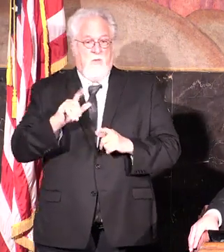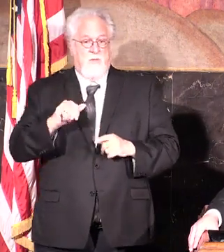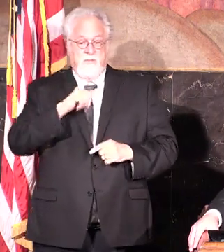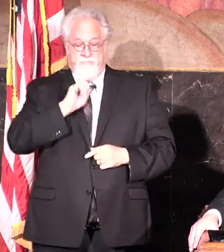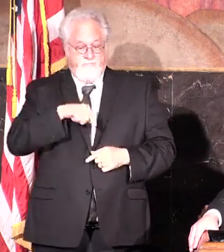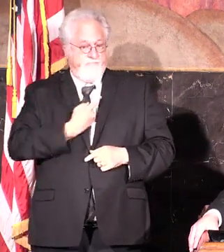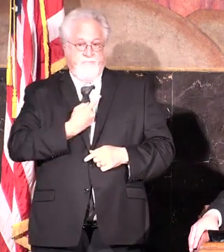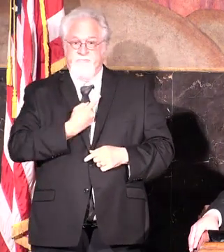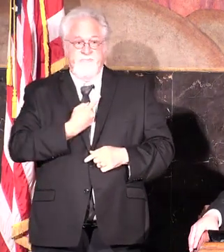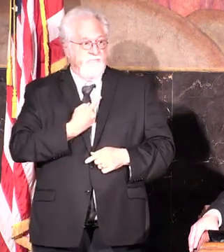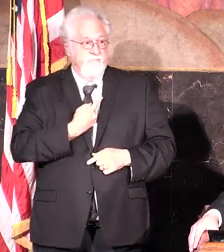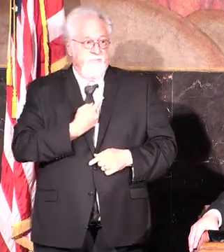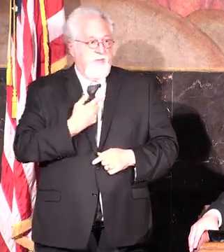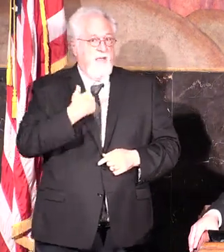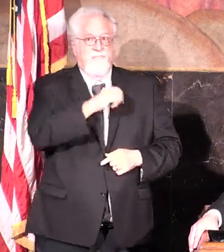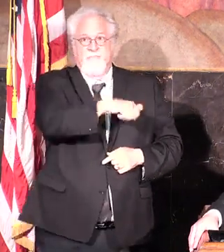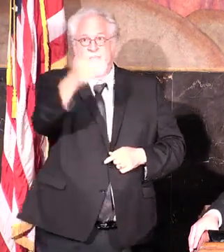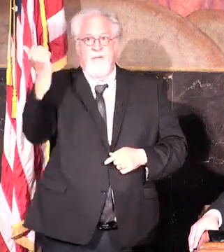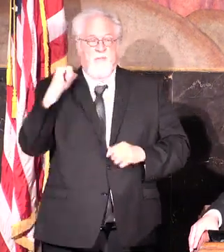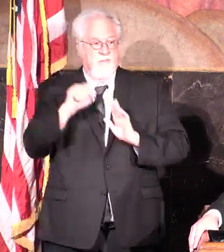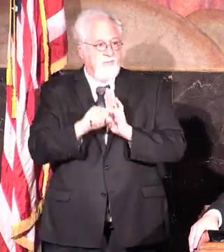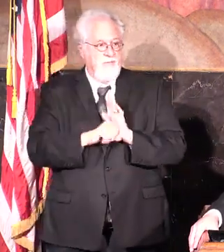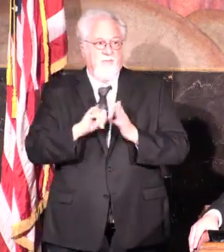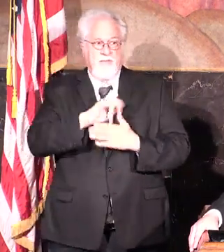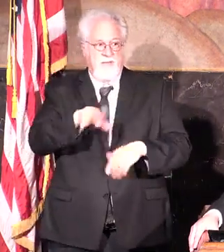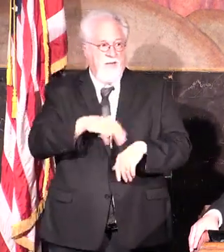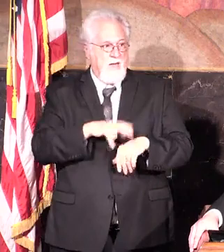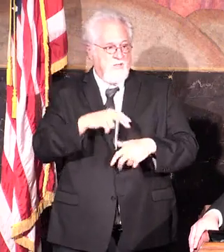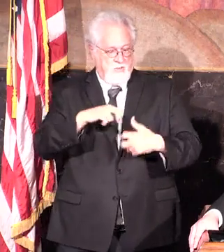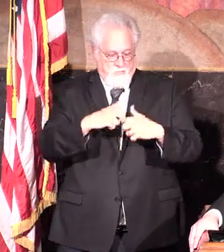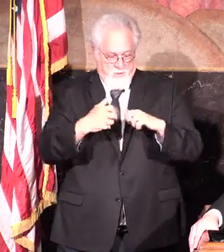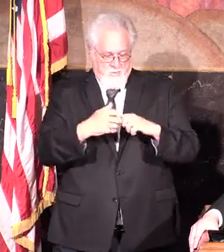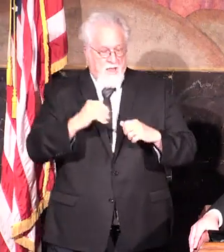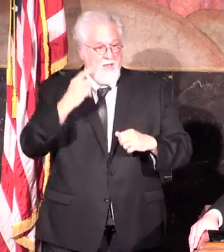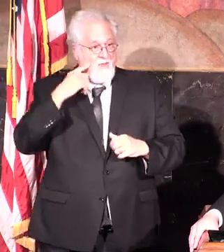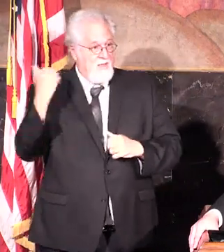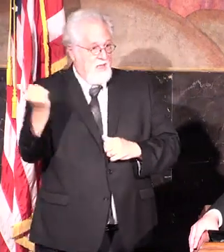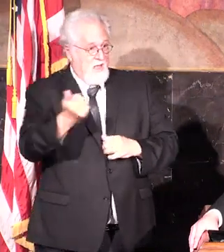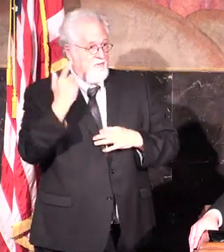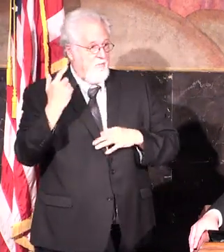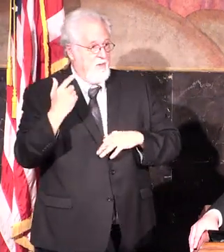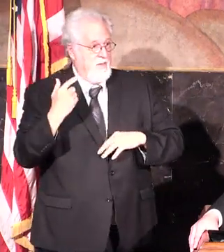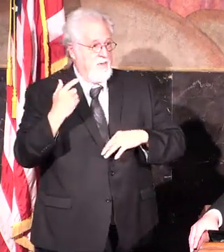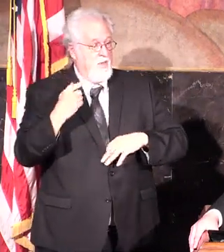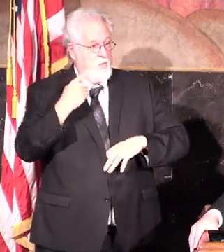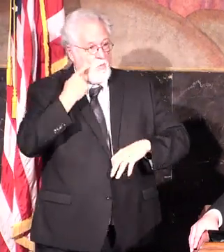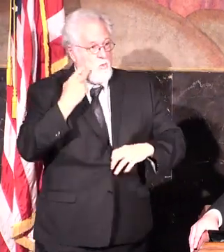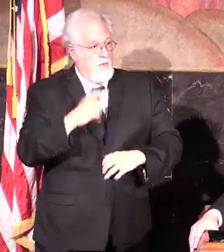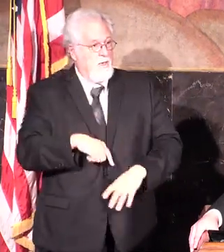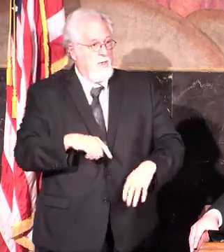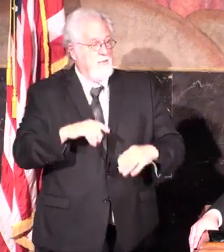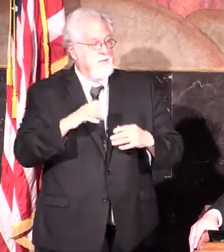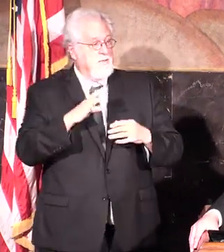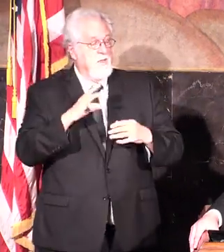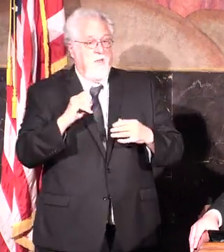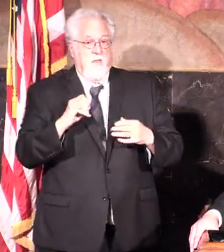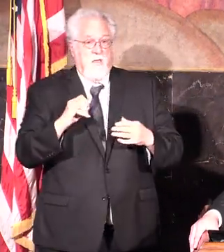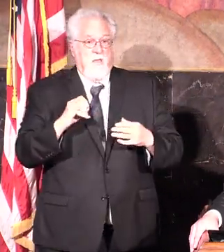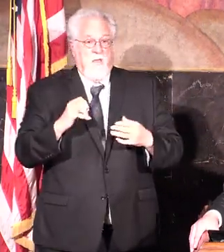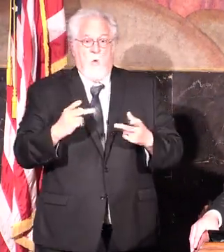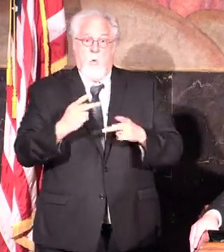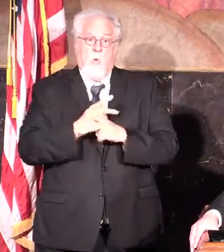unlike those of other states. This is a national problem, and I think everybody recognizes now is the